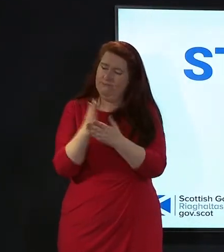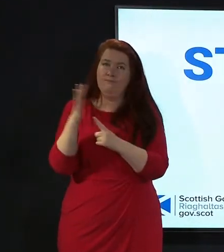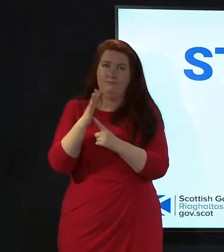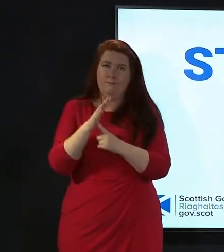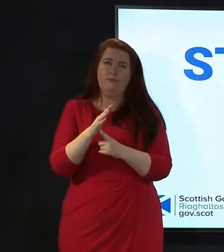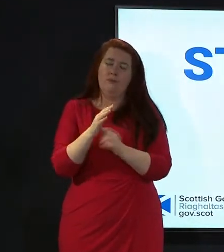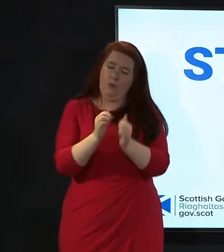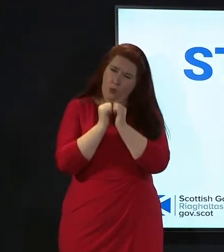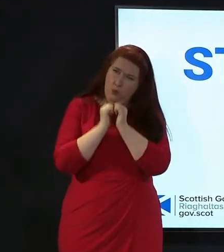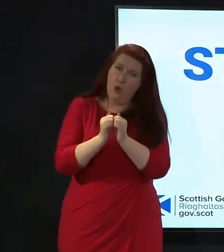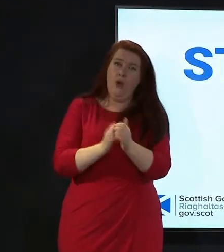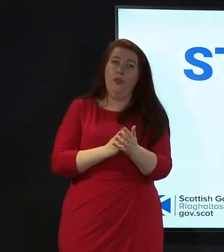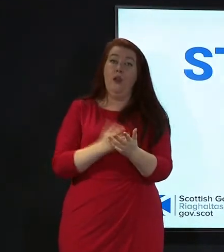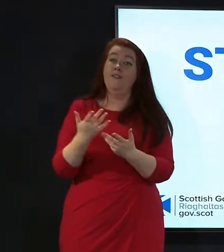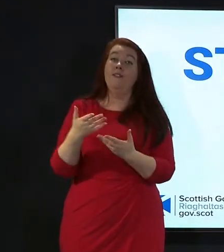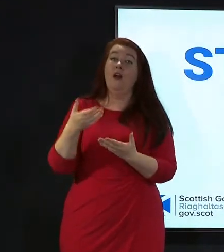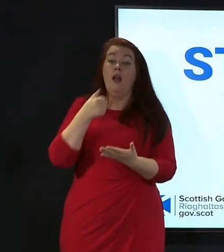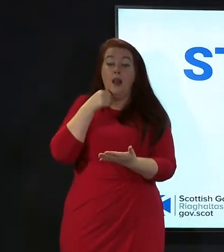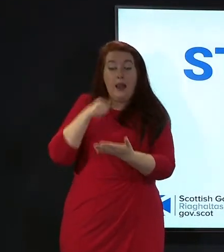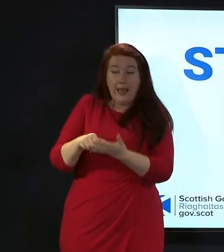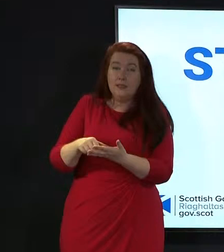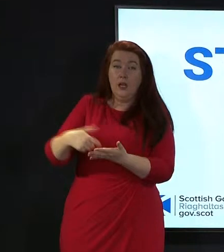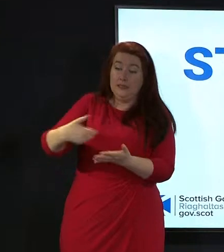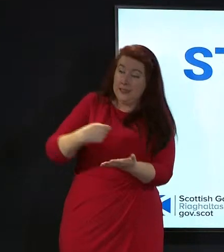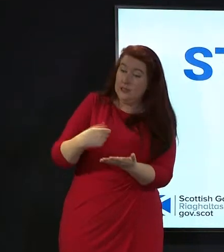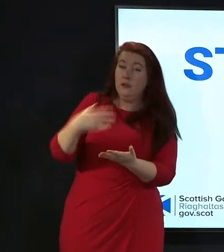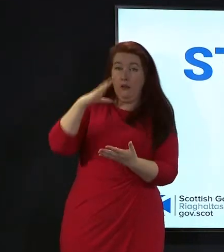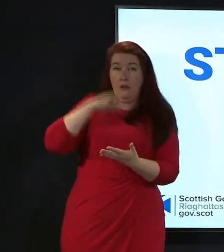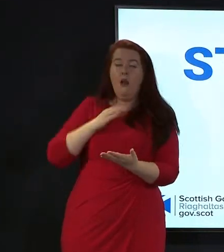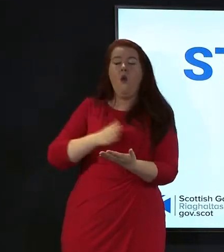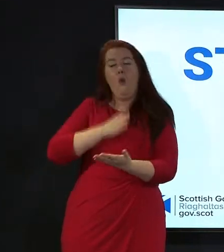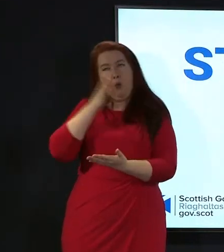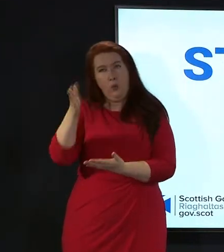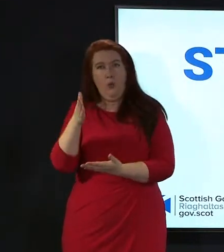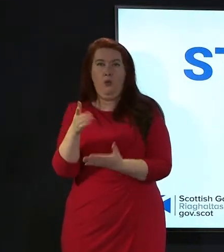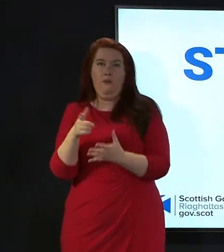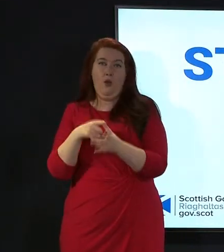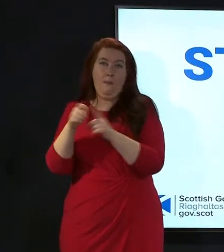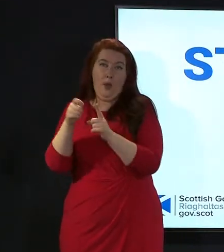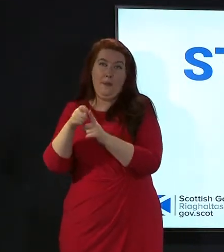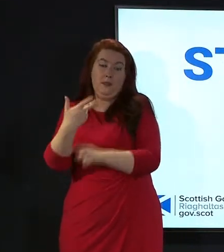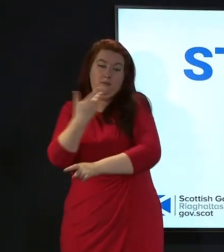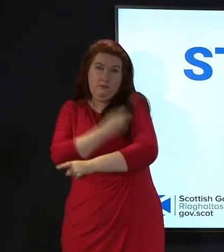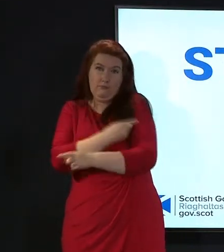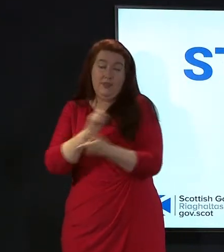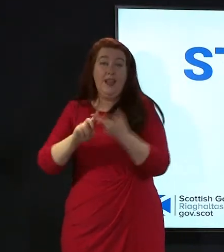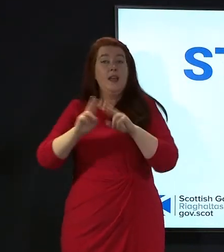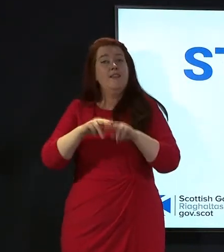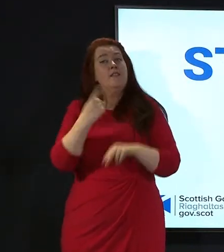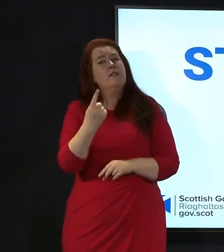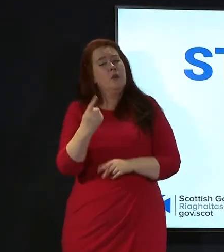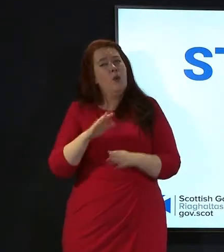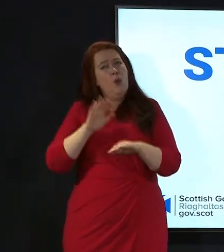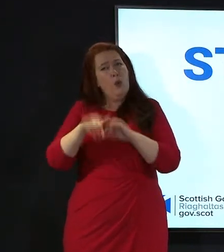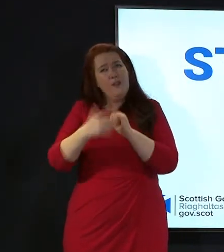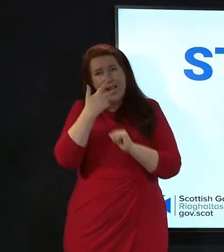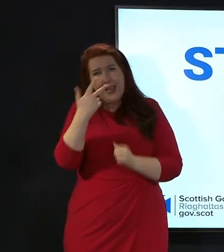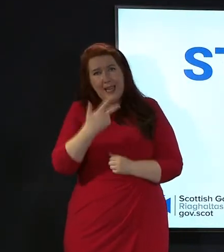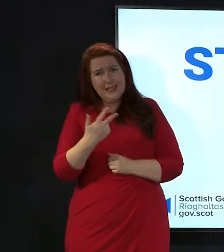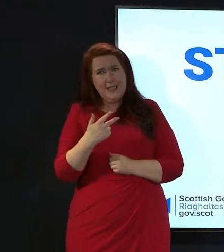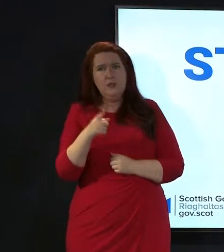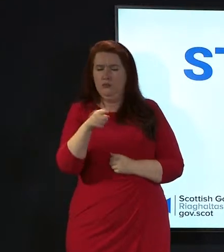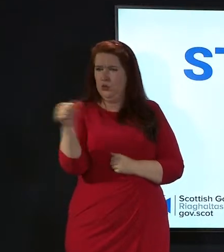get vaccinated when you're invited to do so, and make sure you turn up for both doses. If you're over 18, you should definitely have